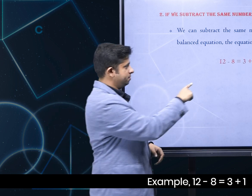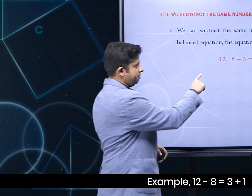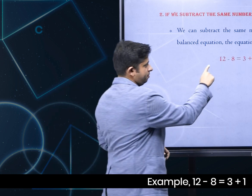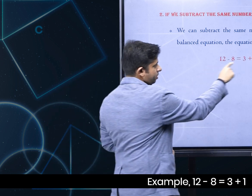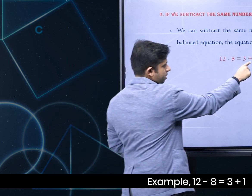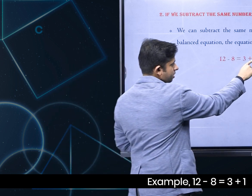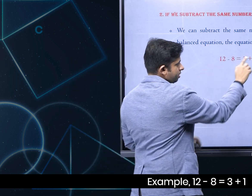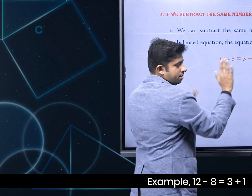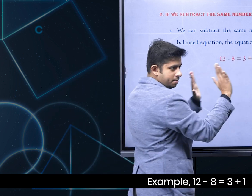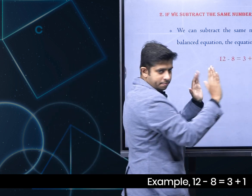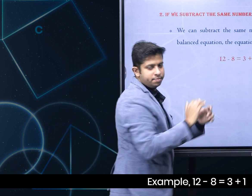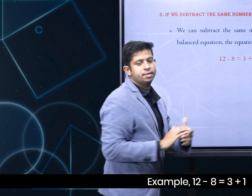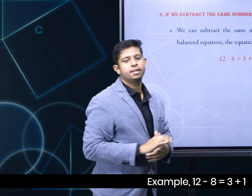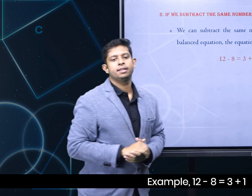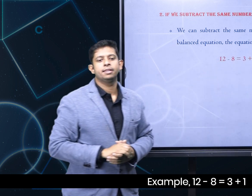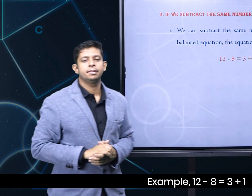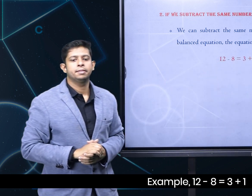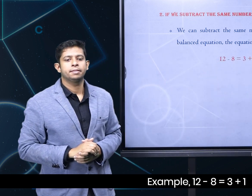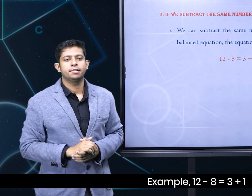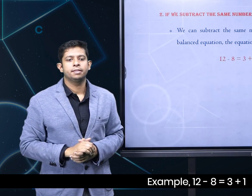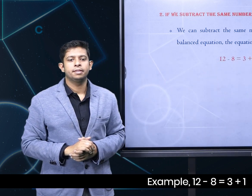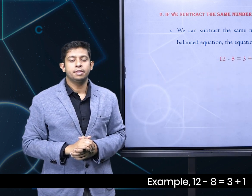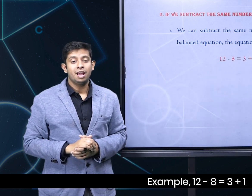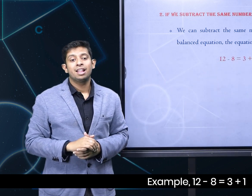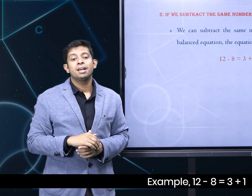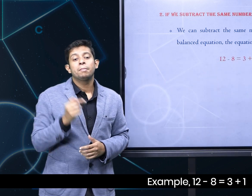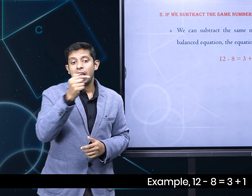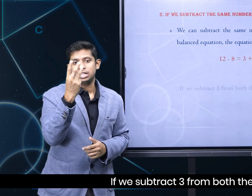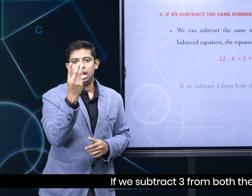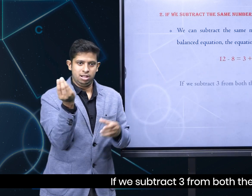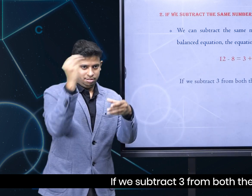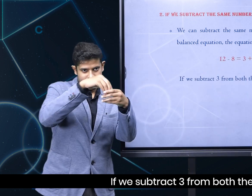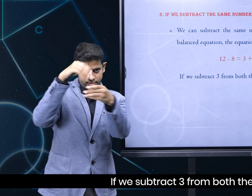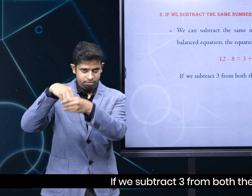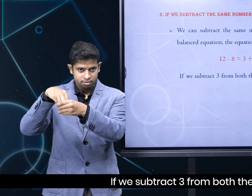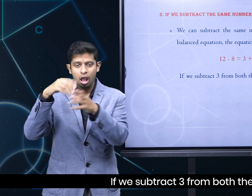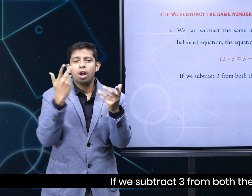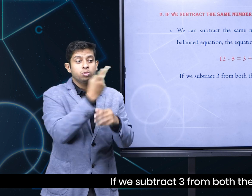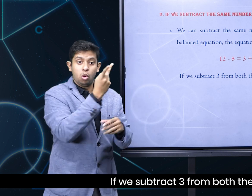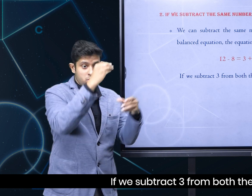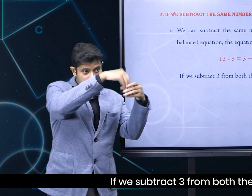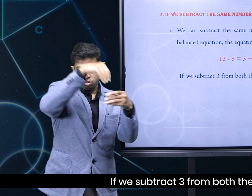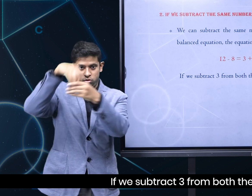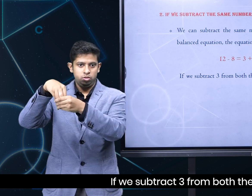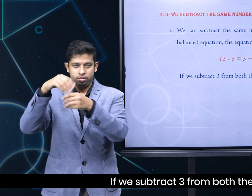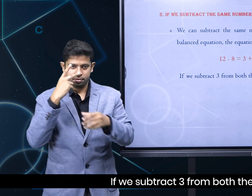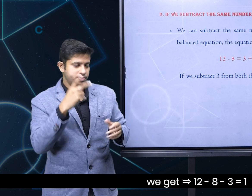Example, 12 minus 8 is equal to 3 plus 1. If we subtract 3 from both the sides, we